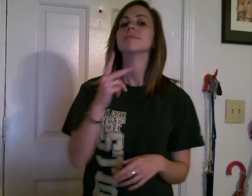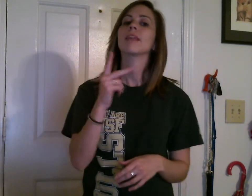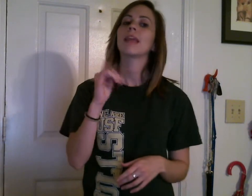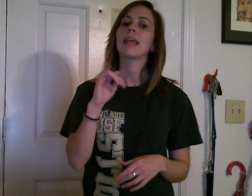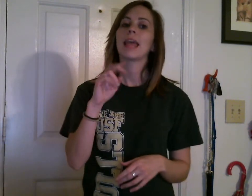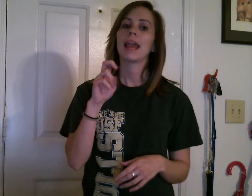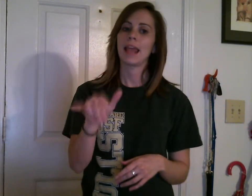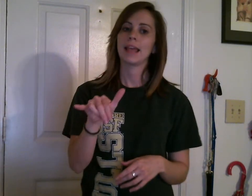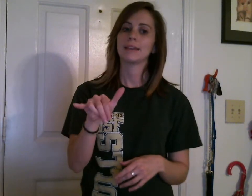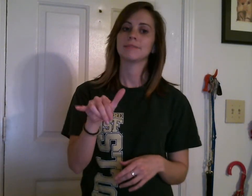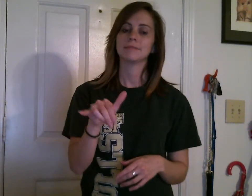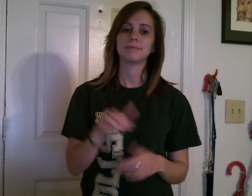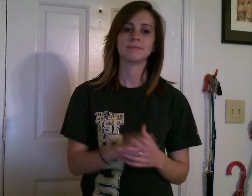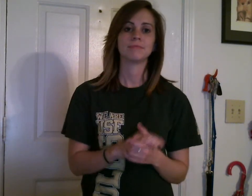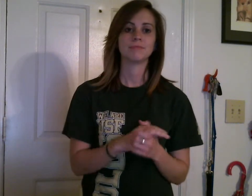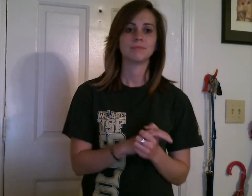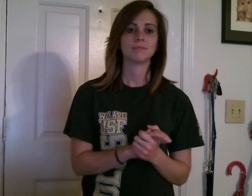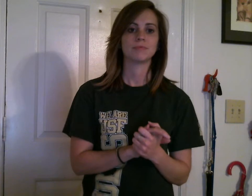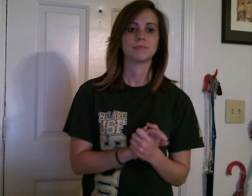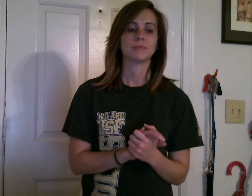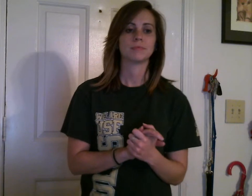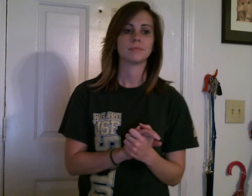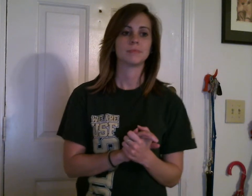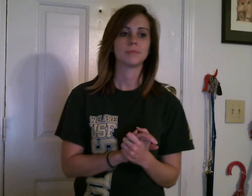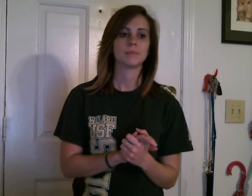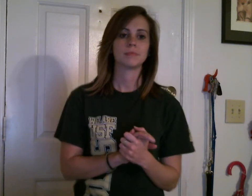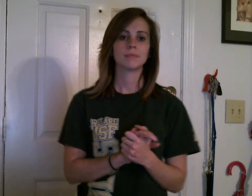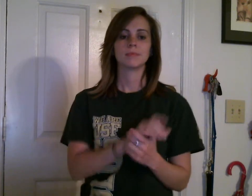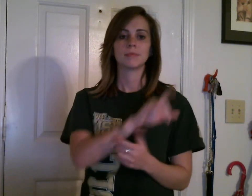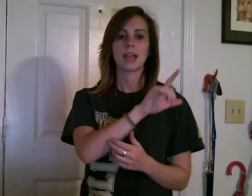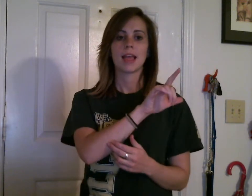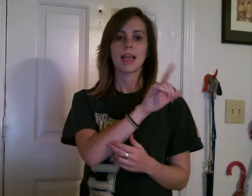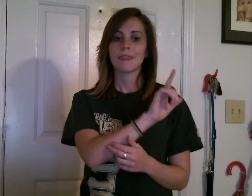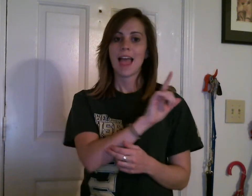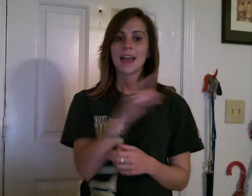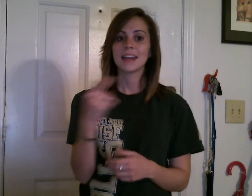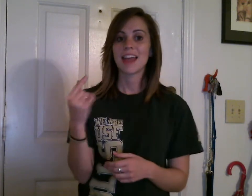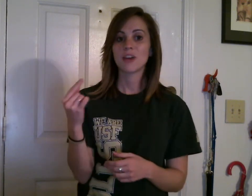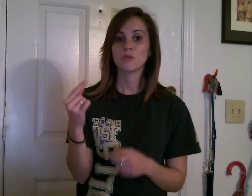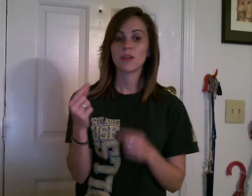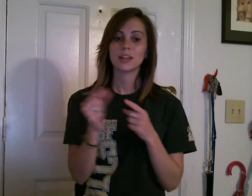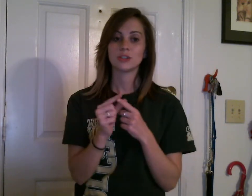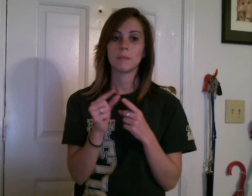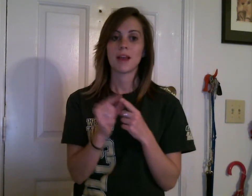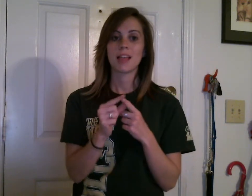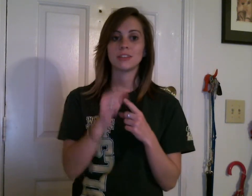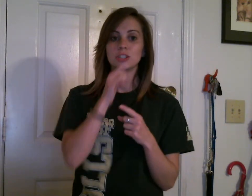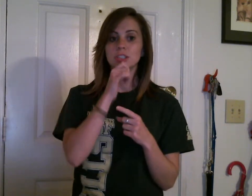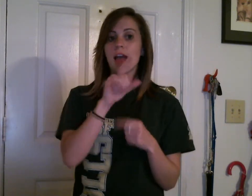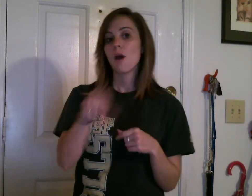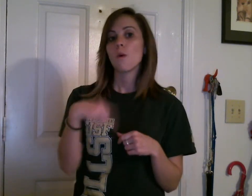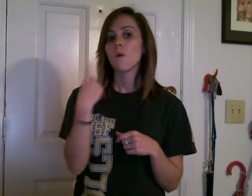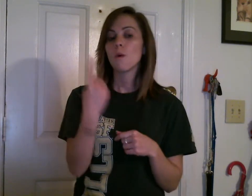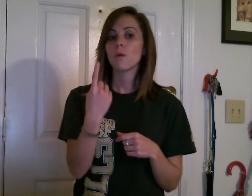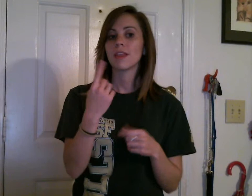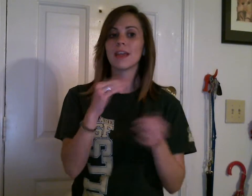that word part in it. Latin, Greek terminology not only pertains to medical terms, but also a lot of the English